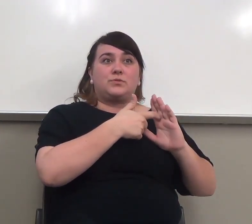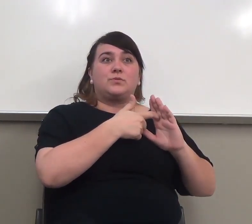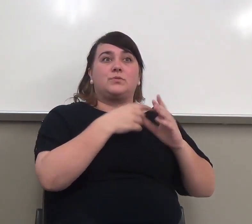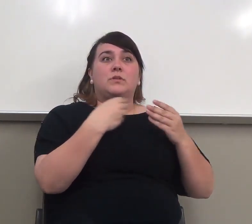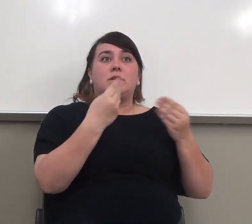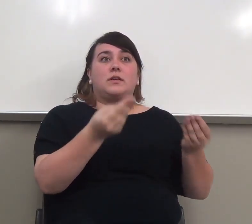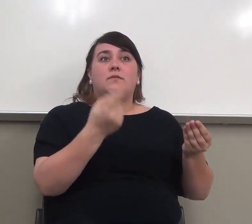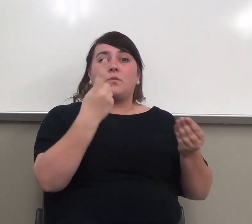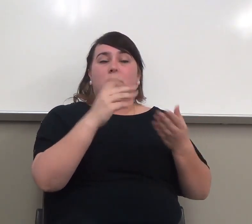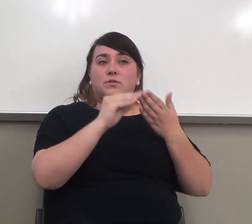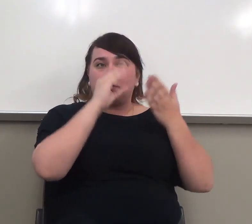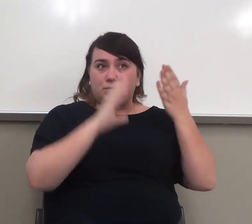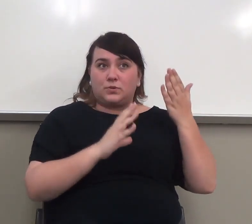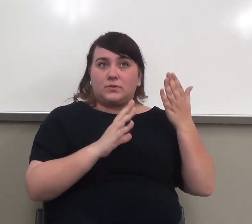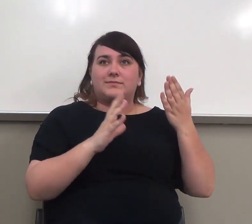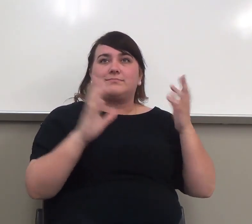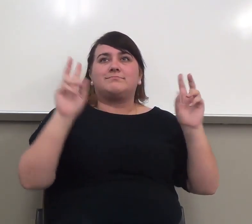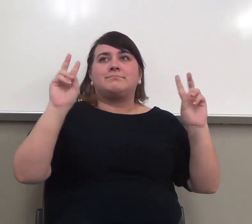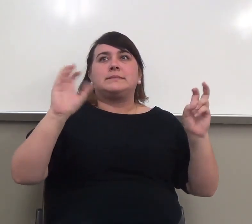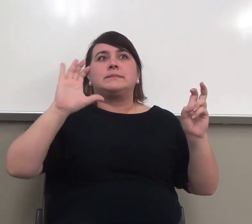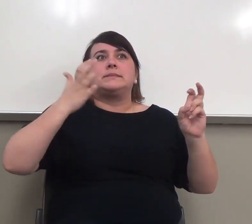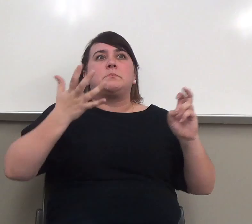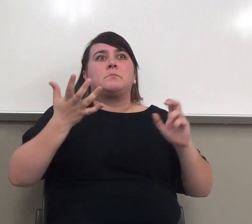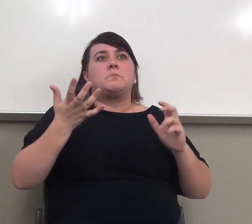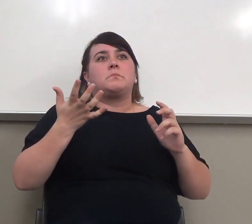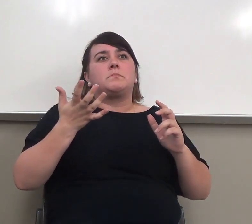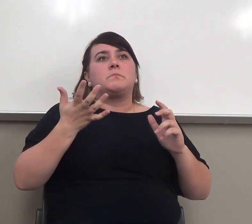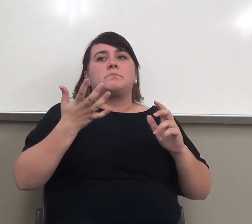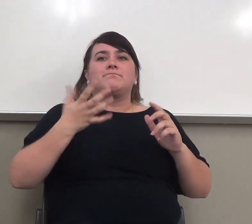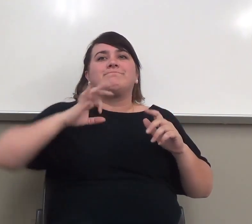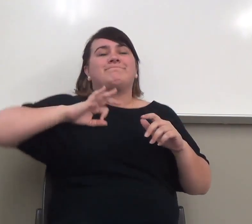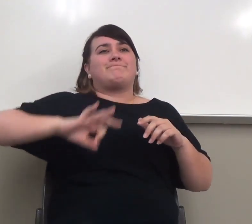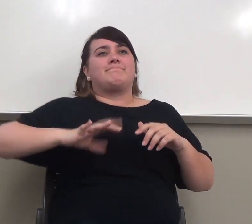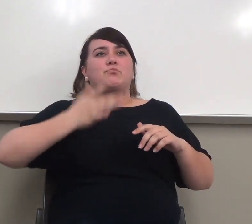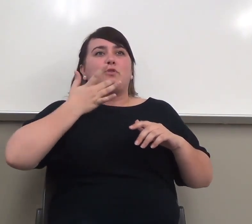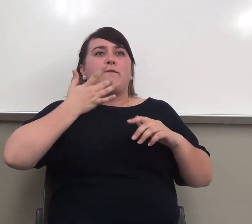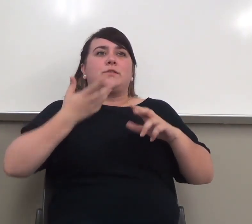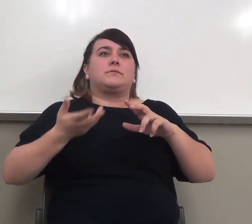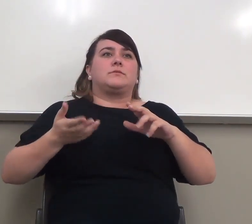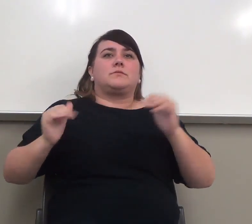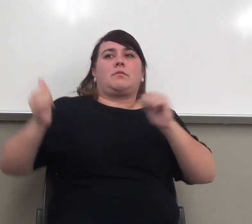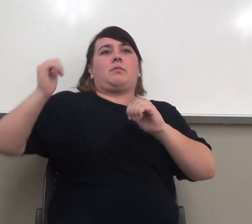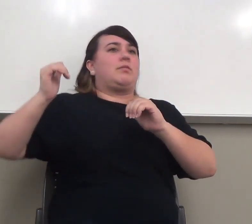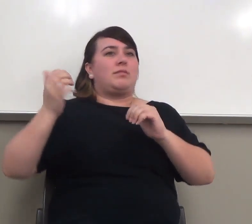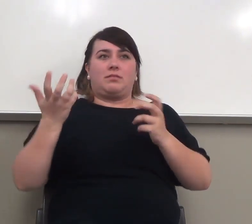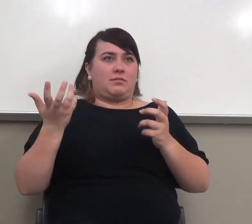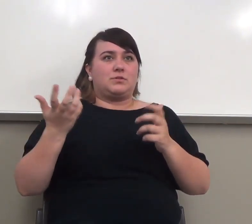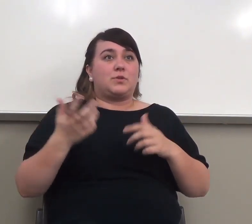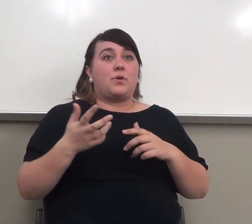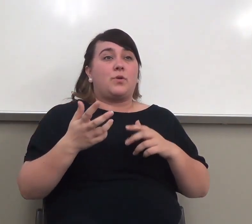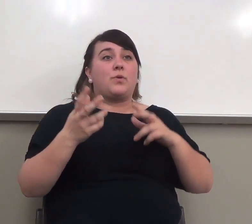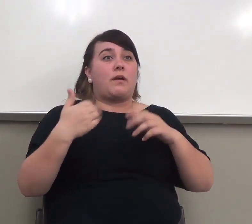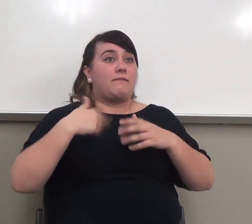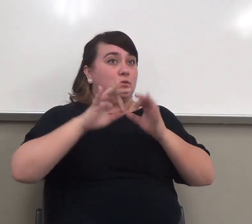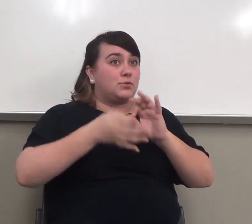things. Technically, by law, I can't allow her to have those people because by law, the teacher